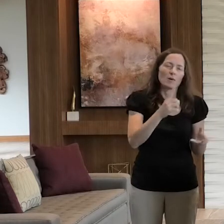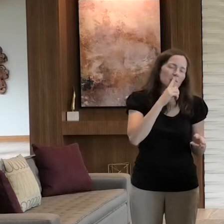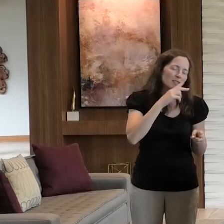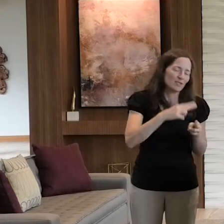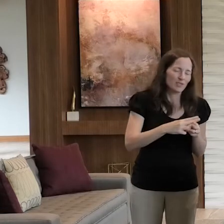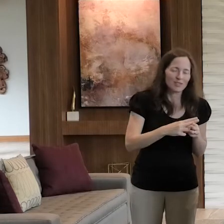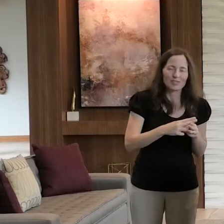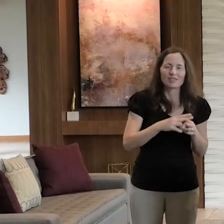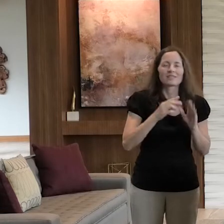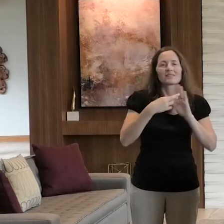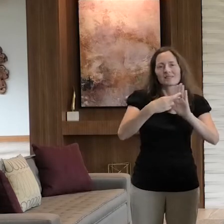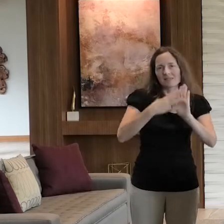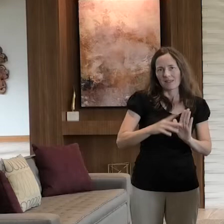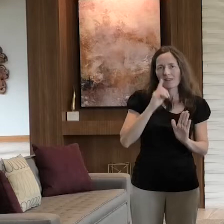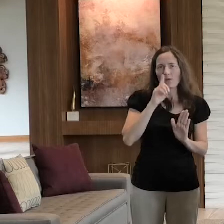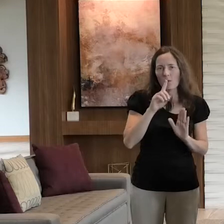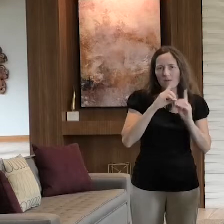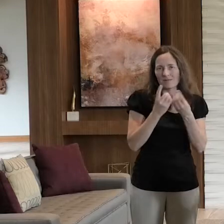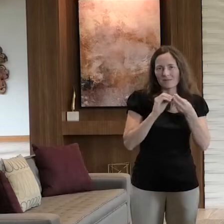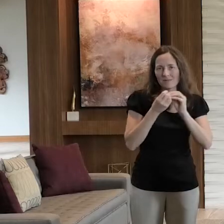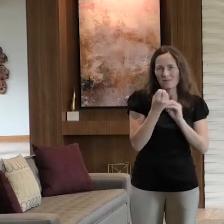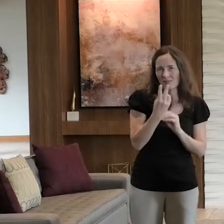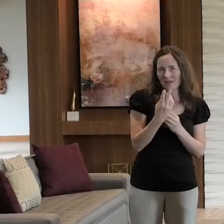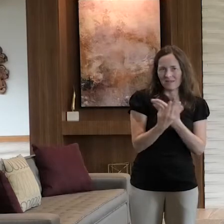the 12th District. Delegate Hill.